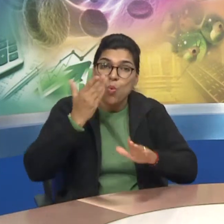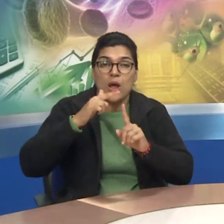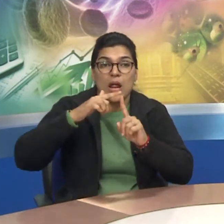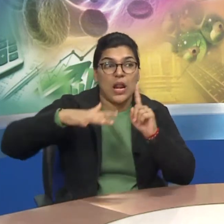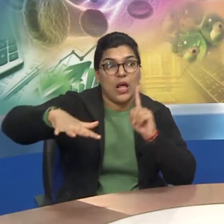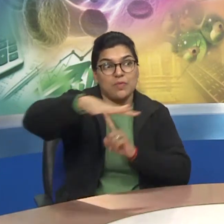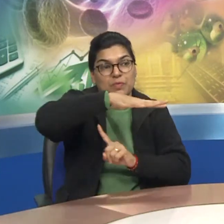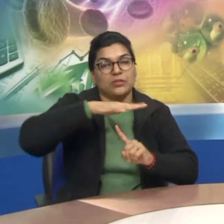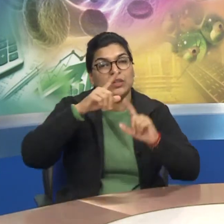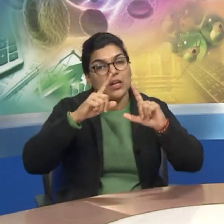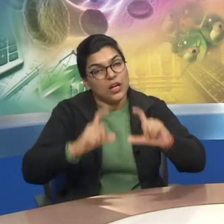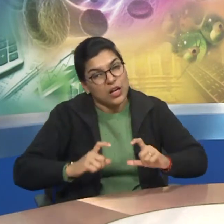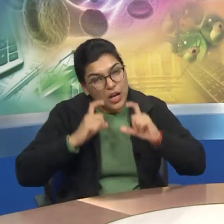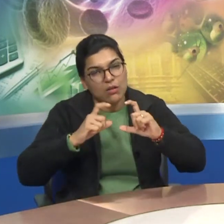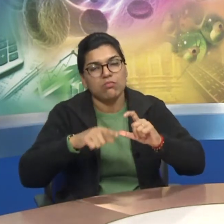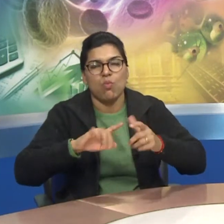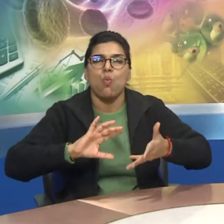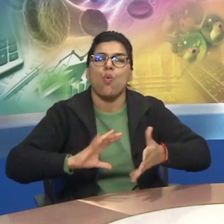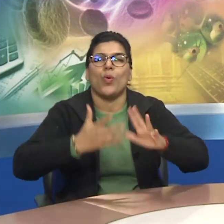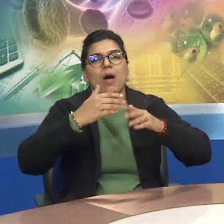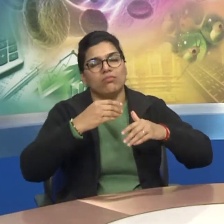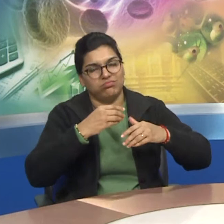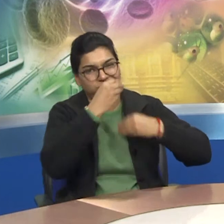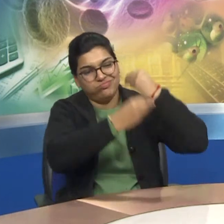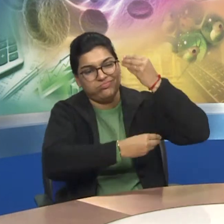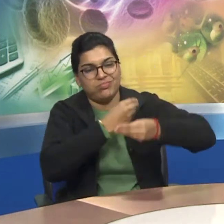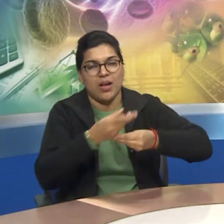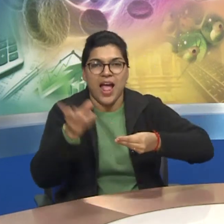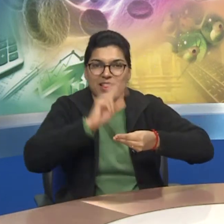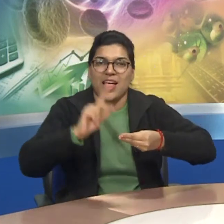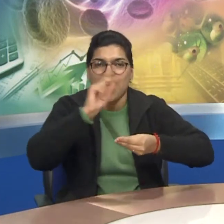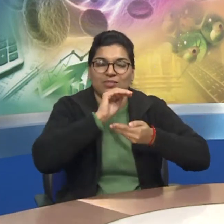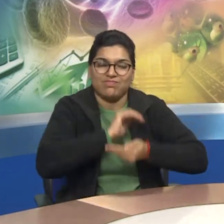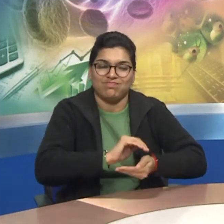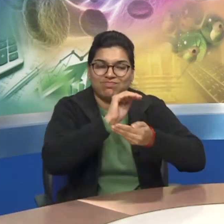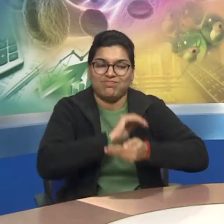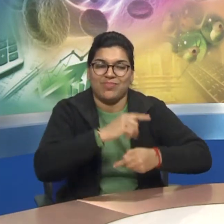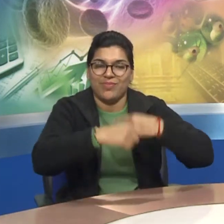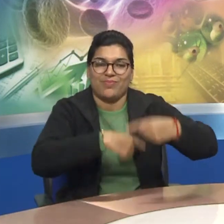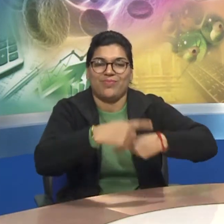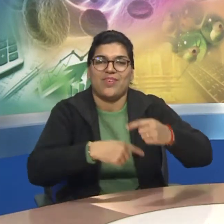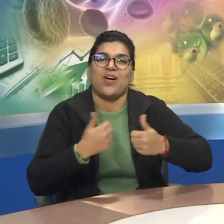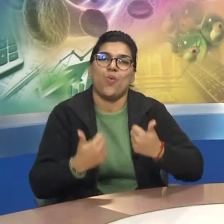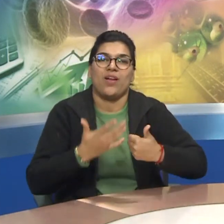Forests are the green cover, so that must be saved.